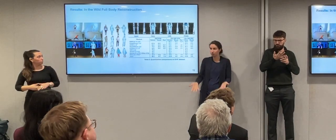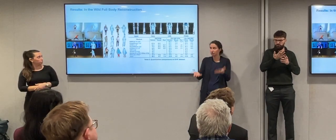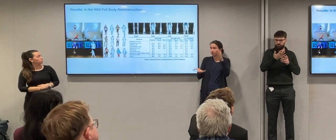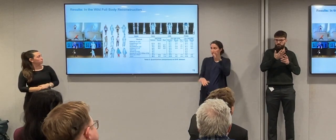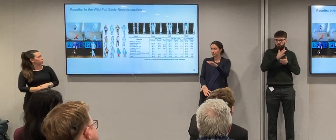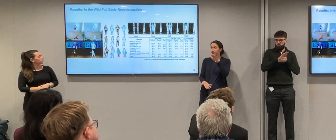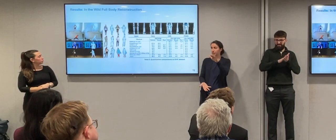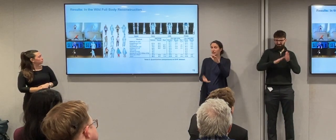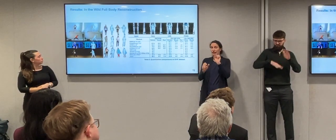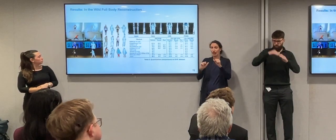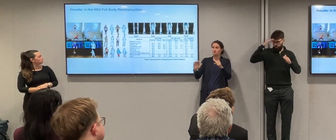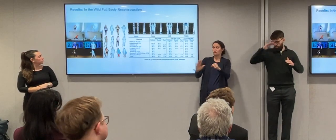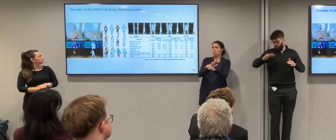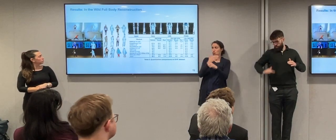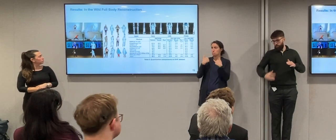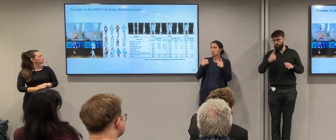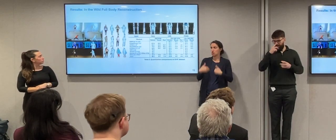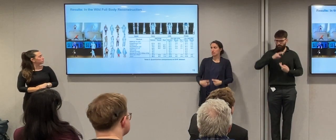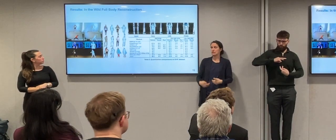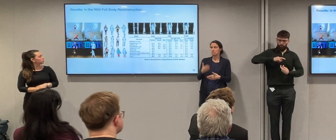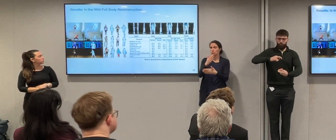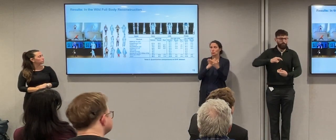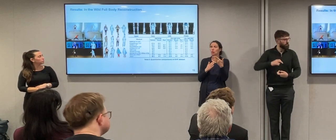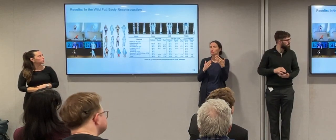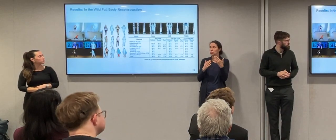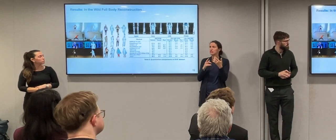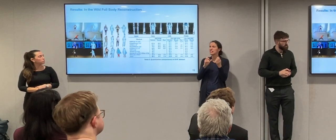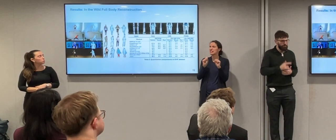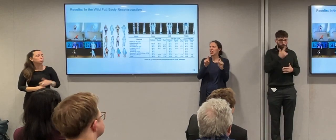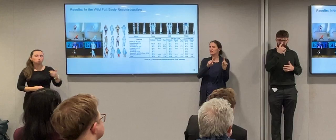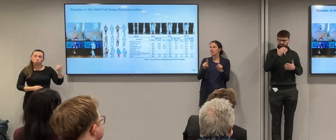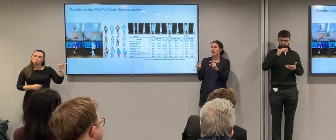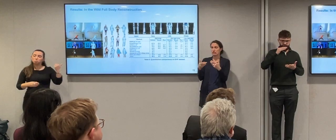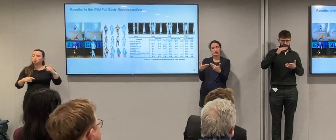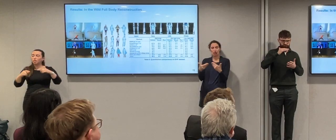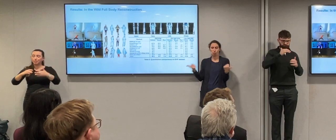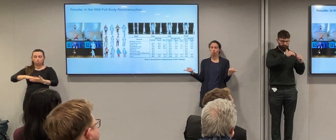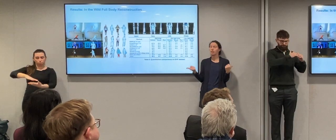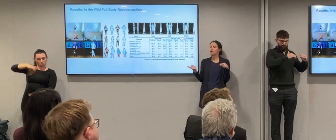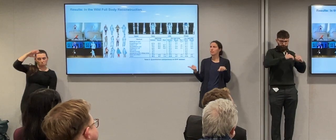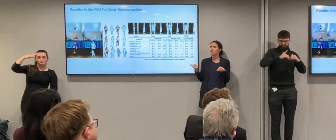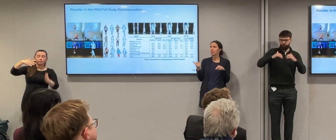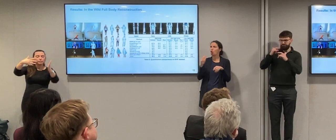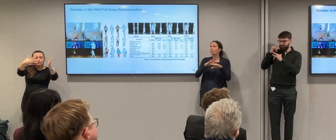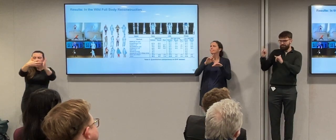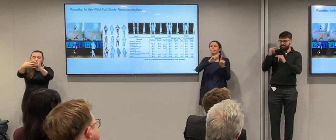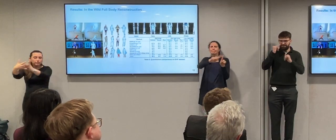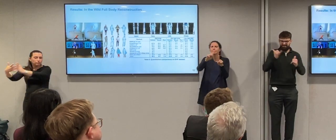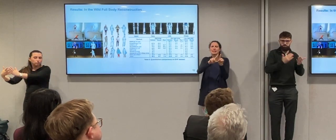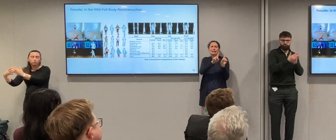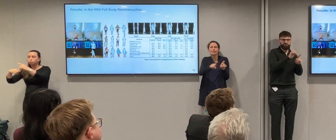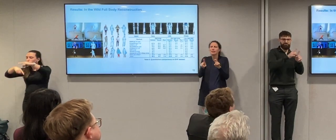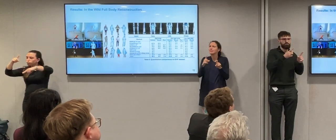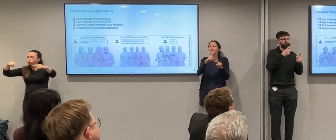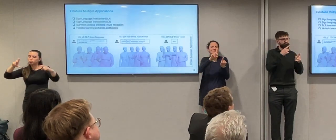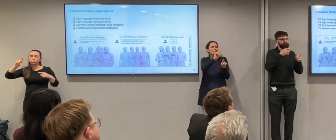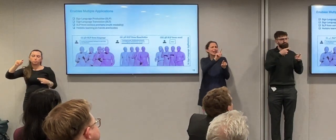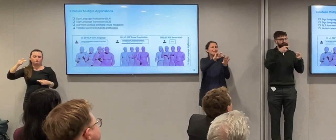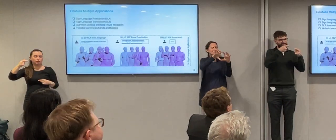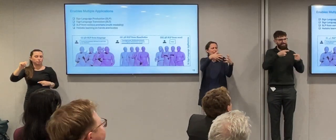of the full body parts, and that we can test separately on different data sets.